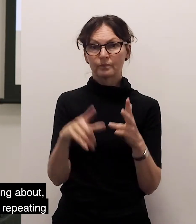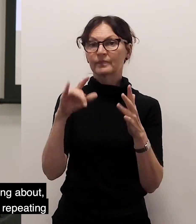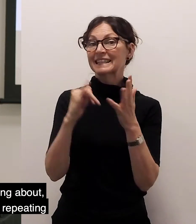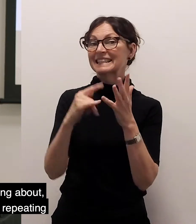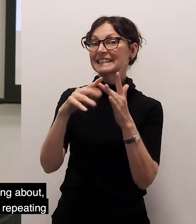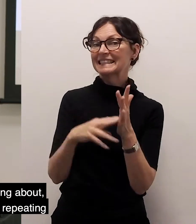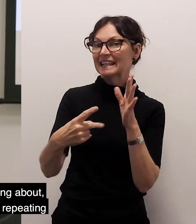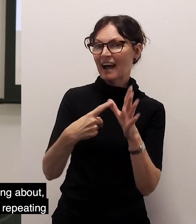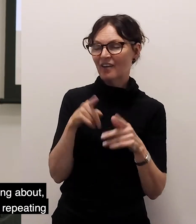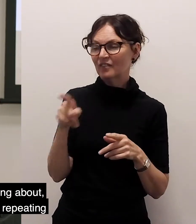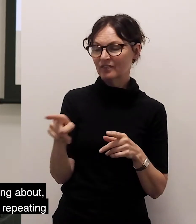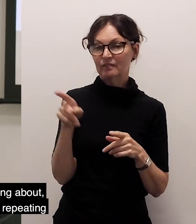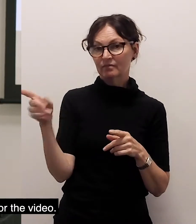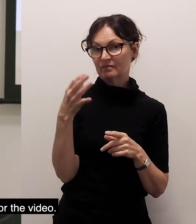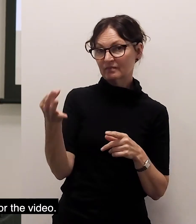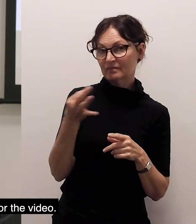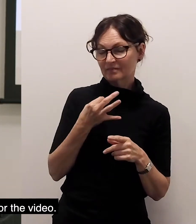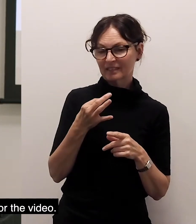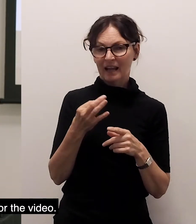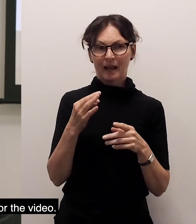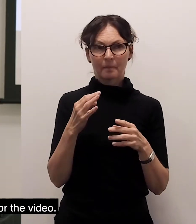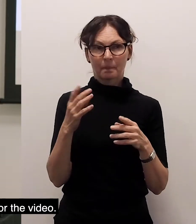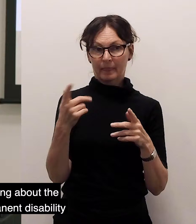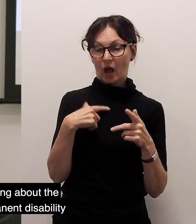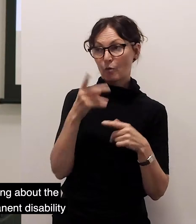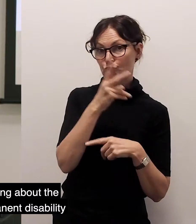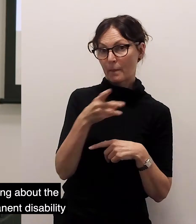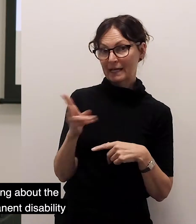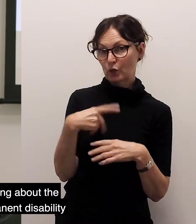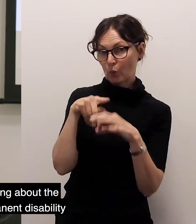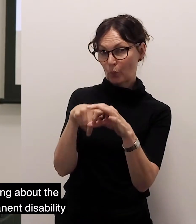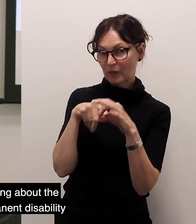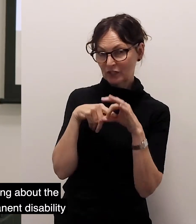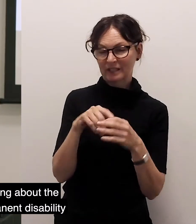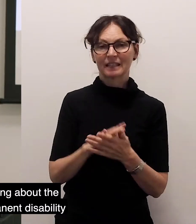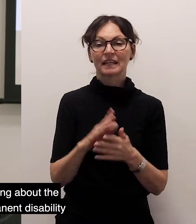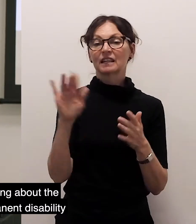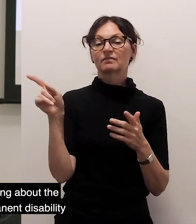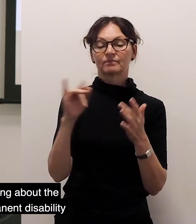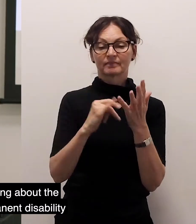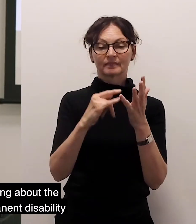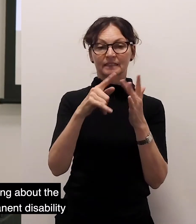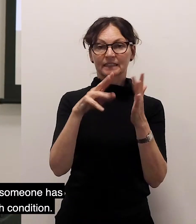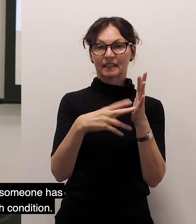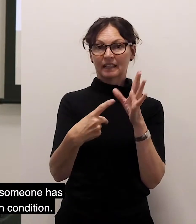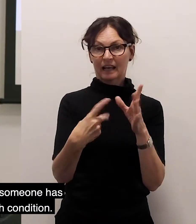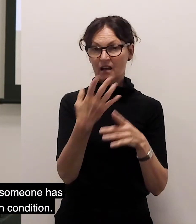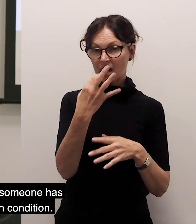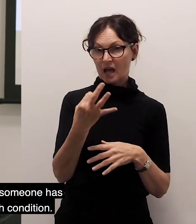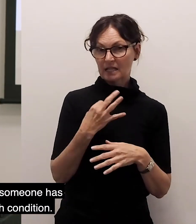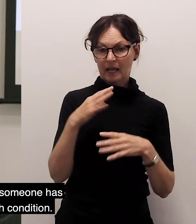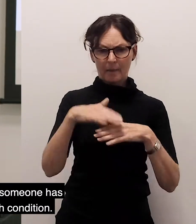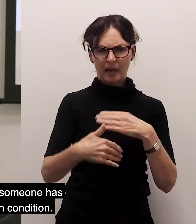Sina is asking about and I'm just repeating your question for the video. Sina was asking about the concept of permanent